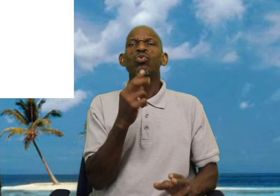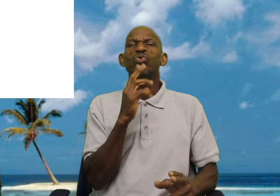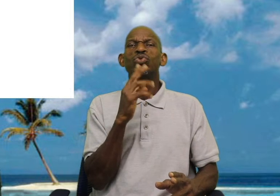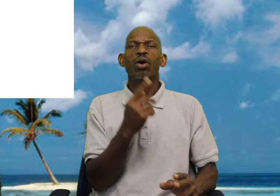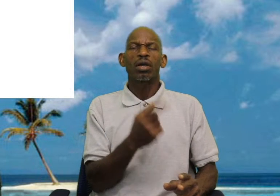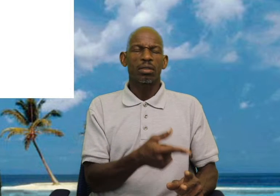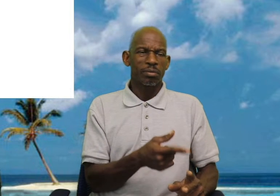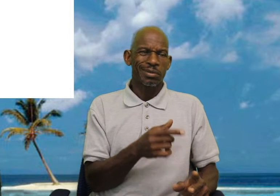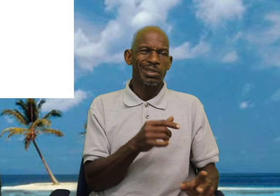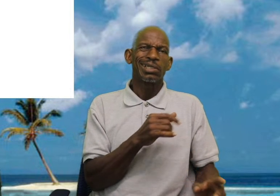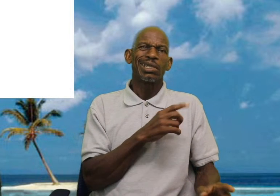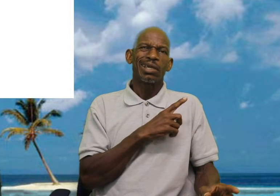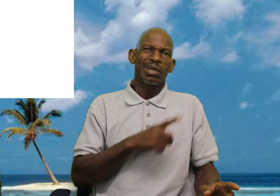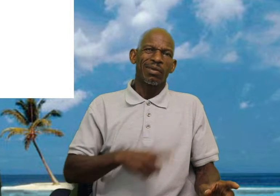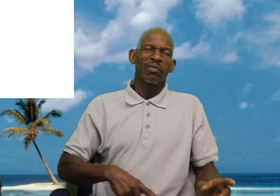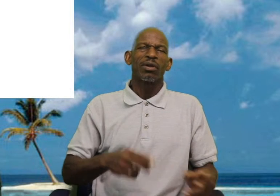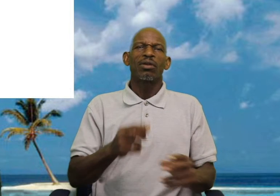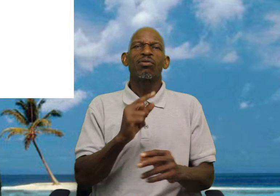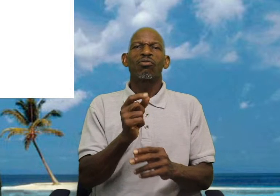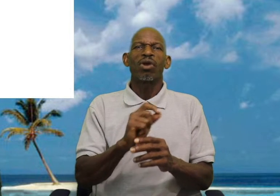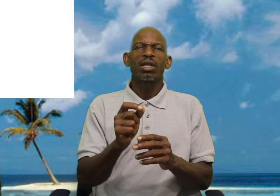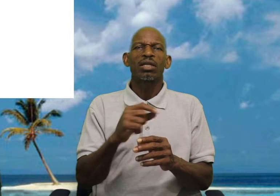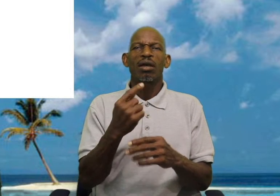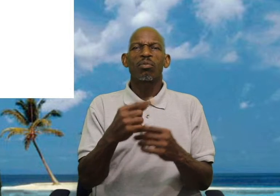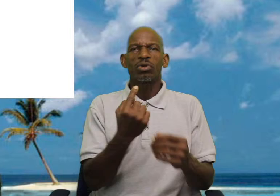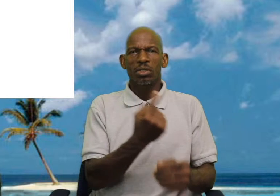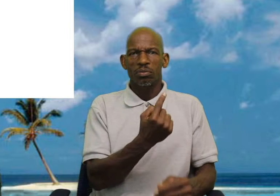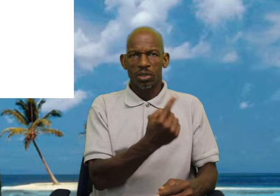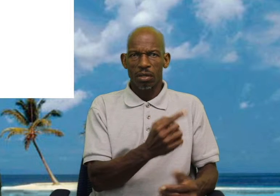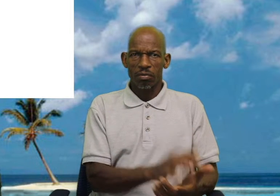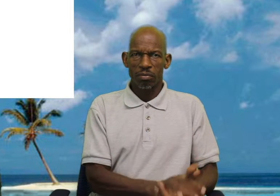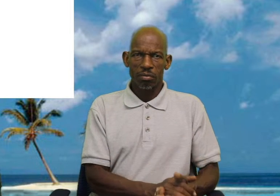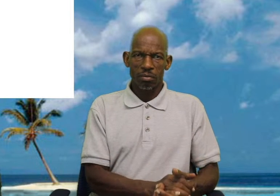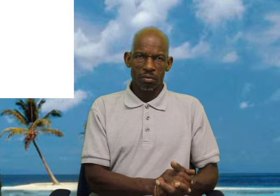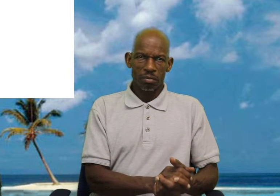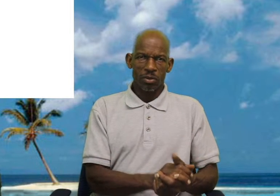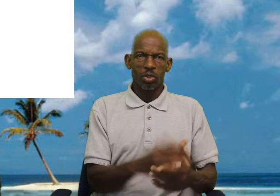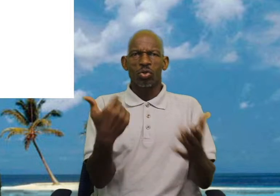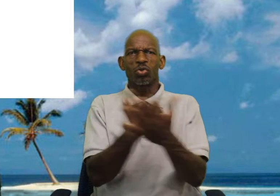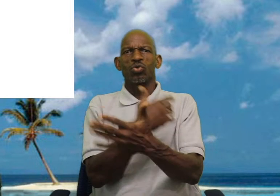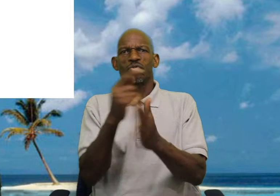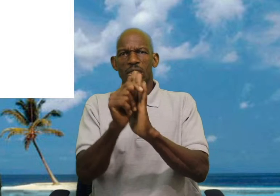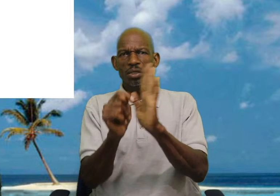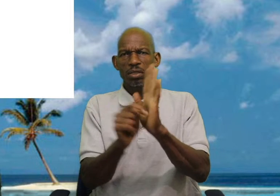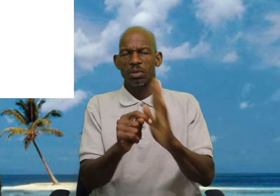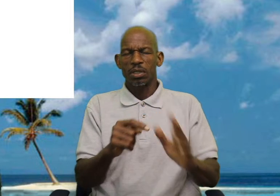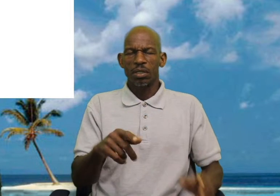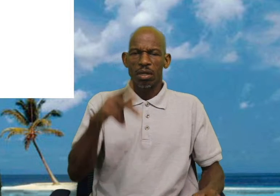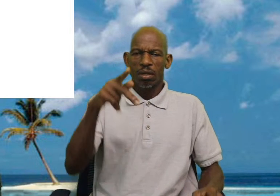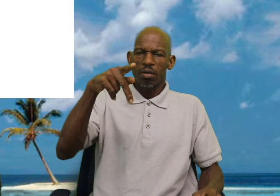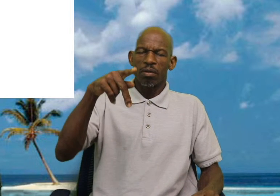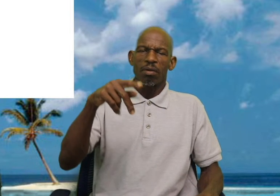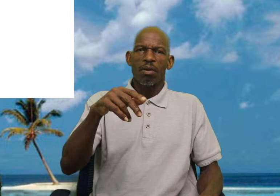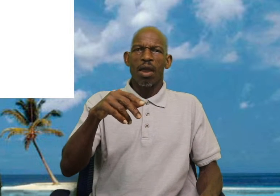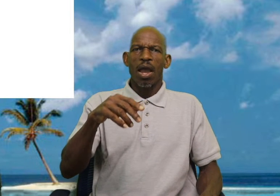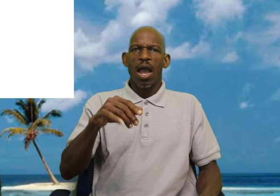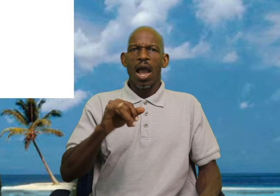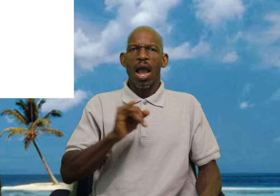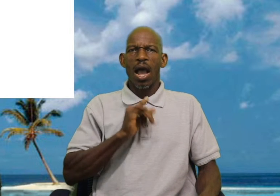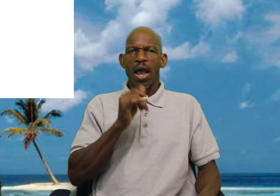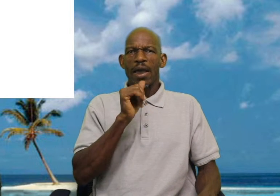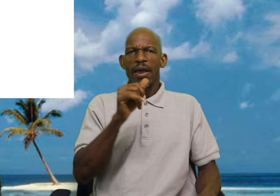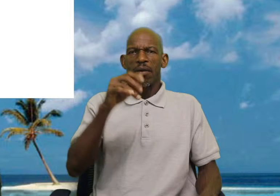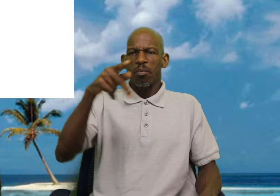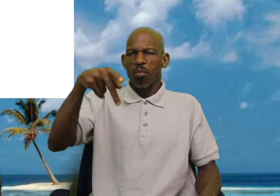you are writing for someone at the hearing public and you want to tell them about you, that is what you say. My